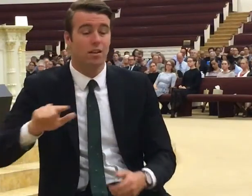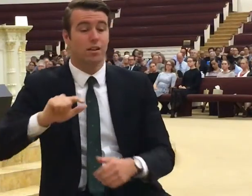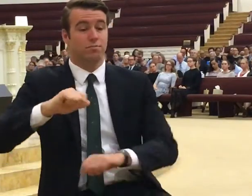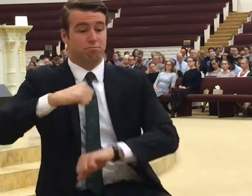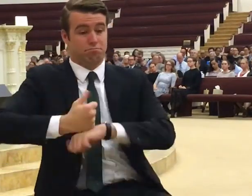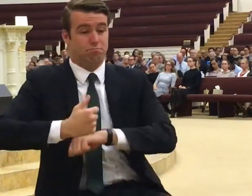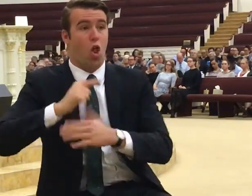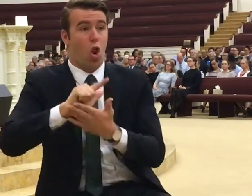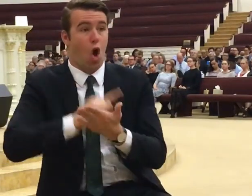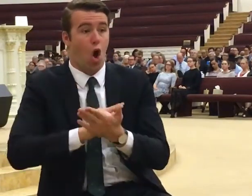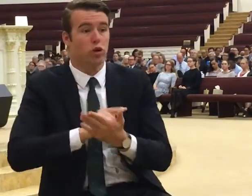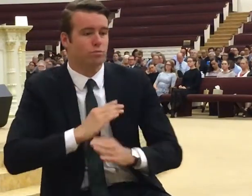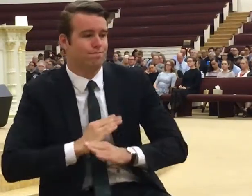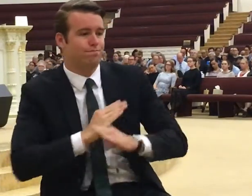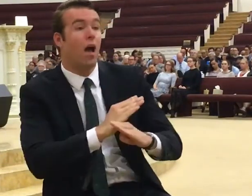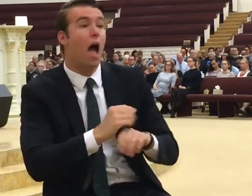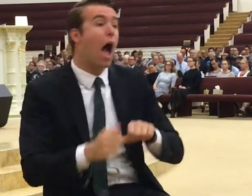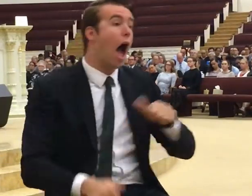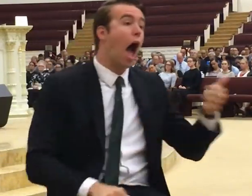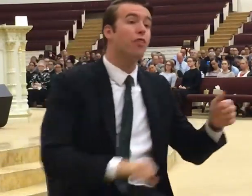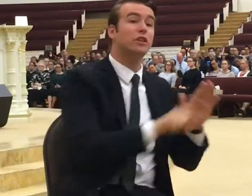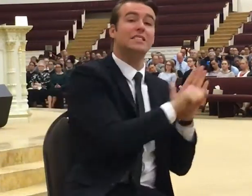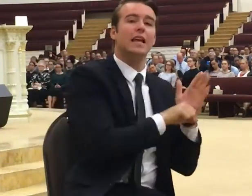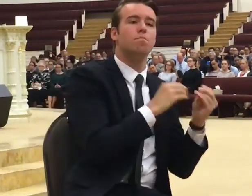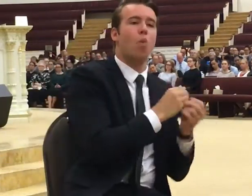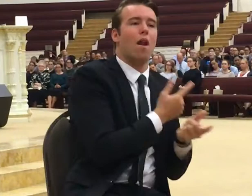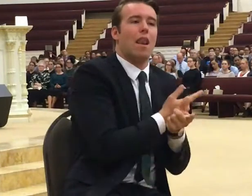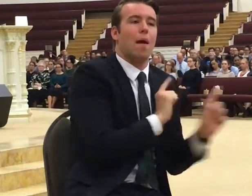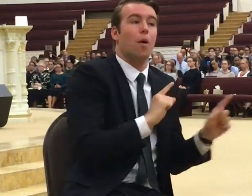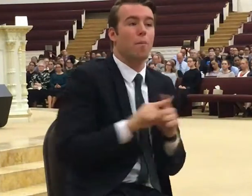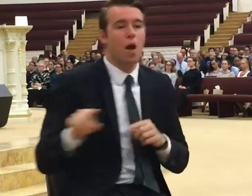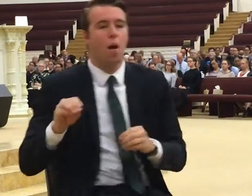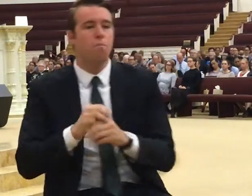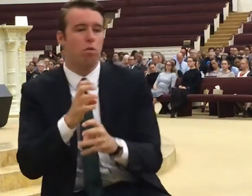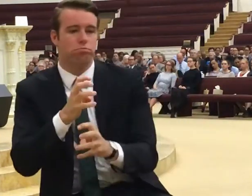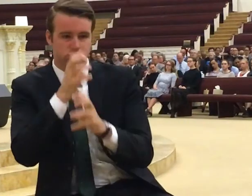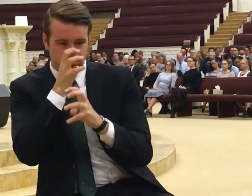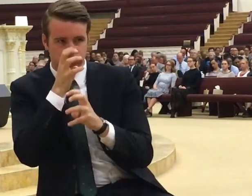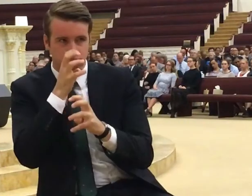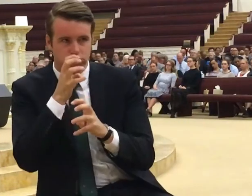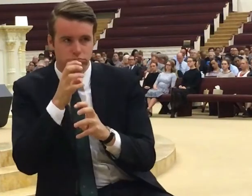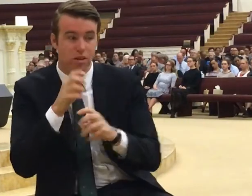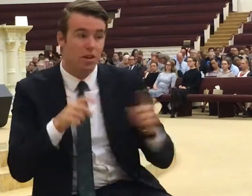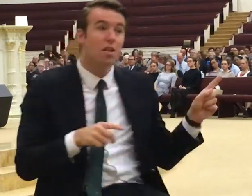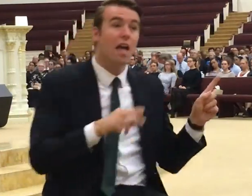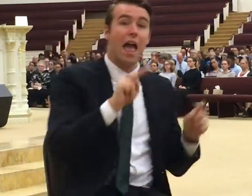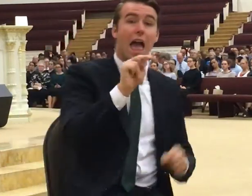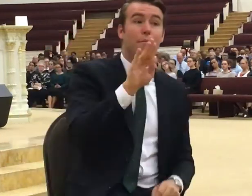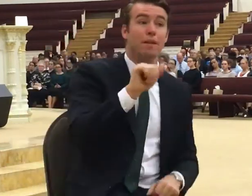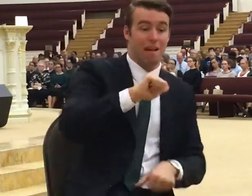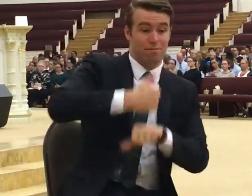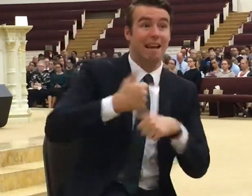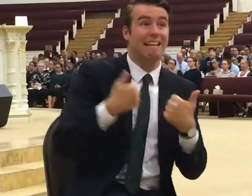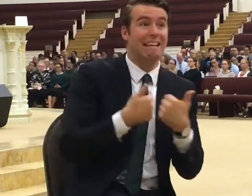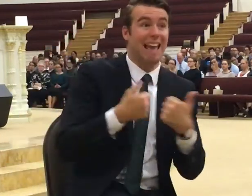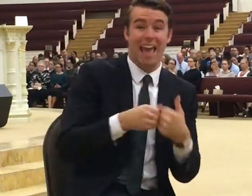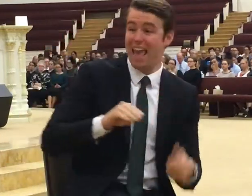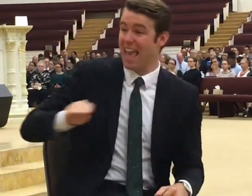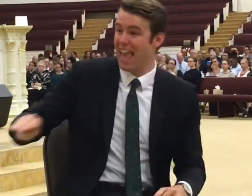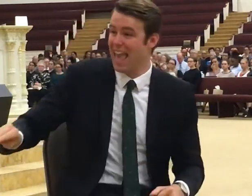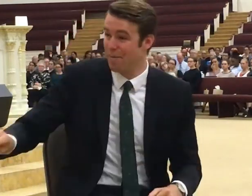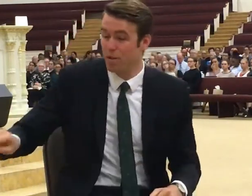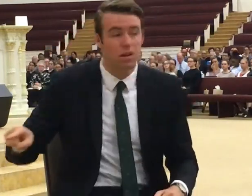leaning issues in other states, because the All-Star game was scheduled there, they viewed it as a